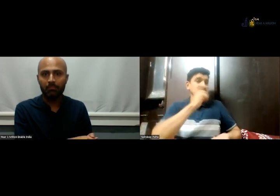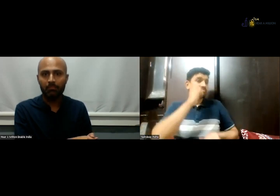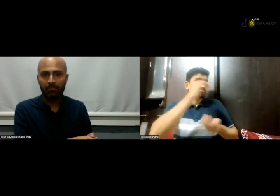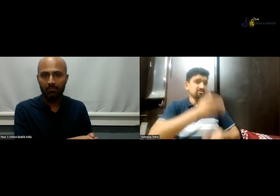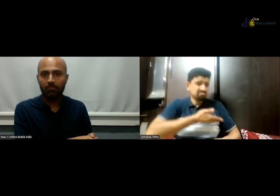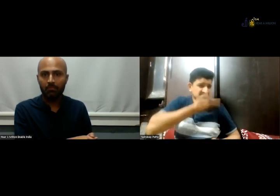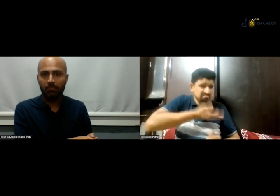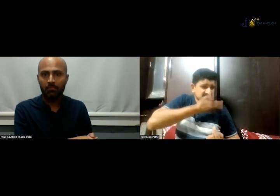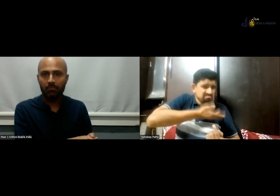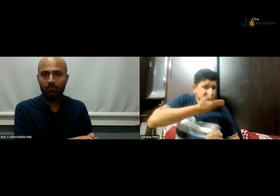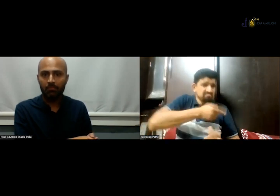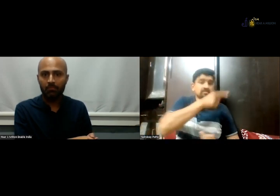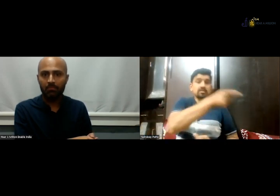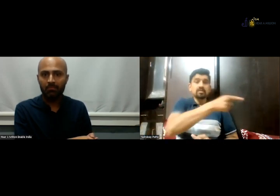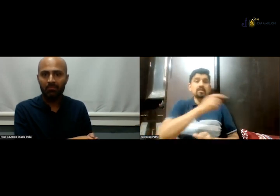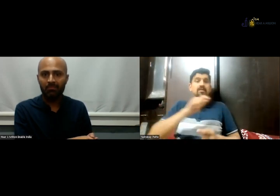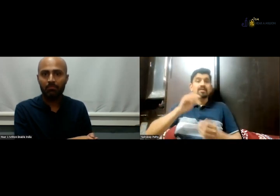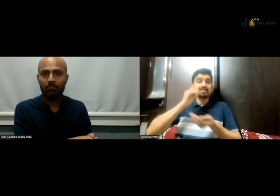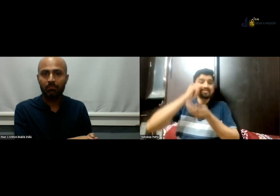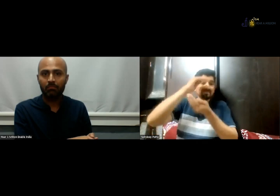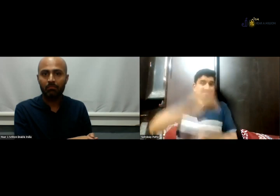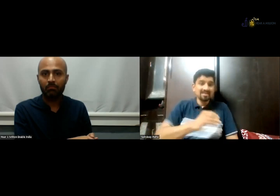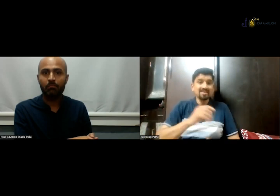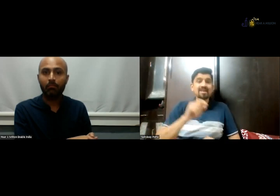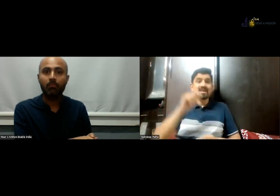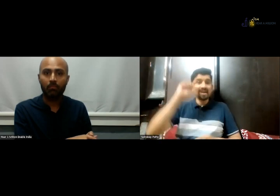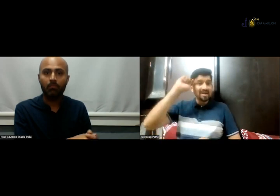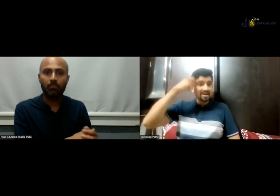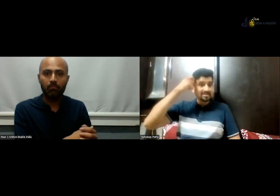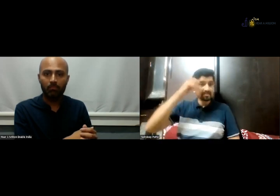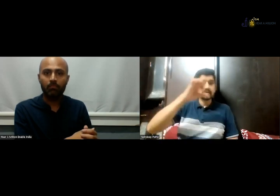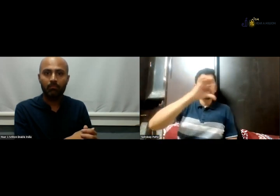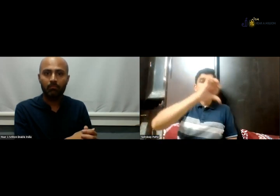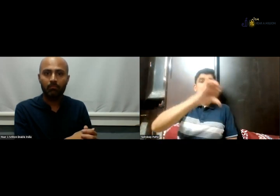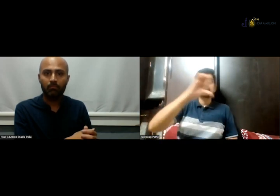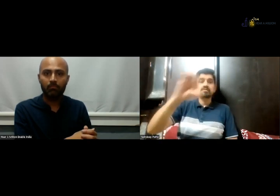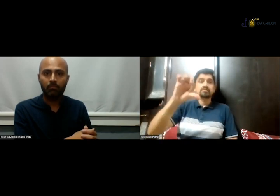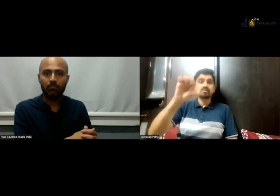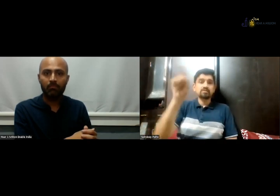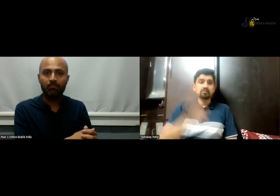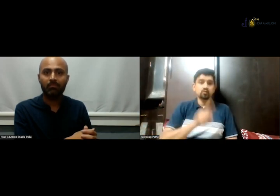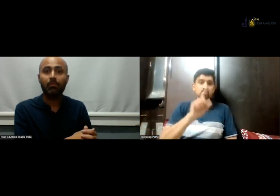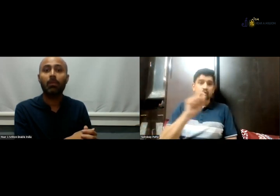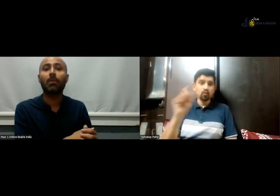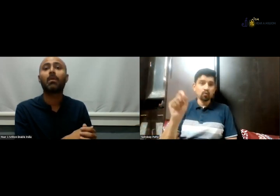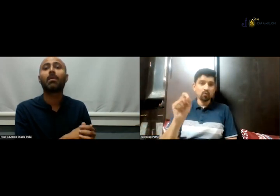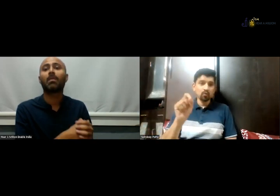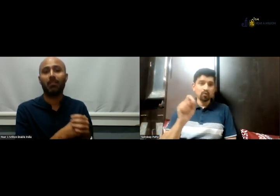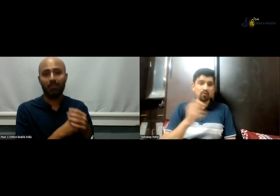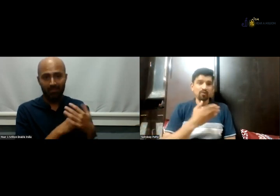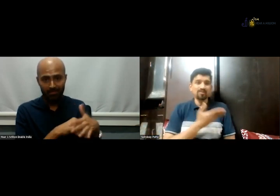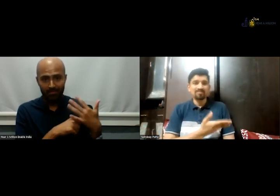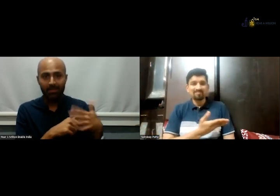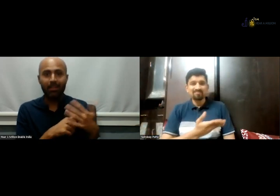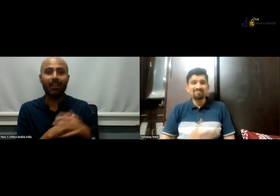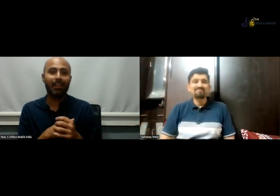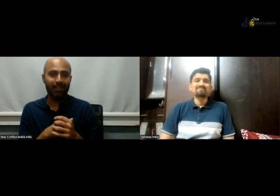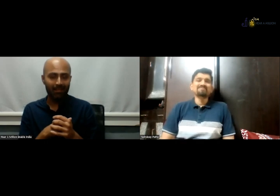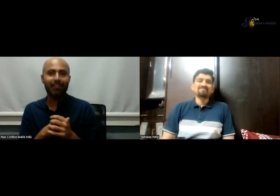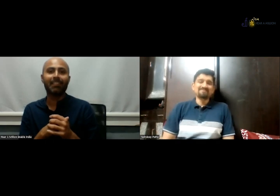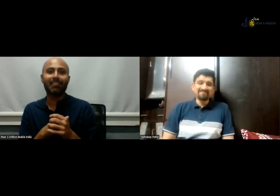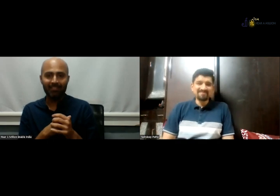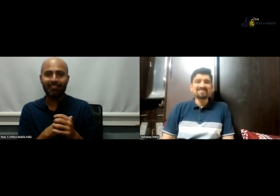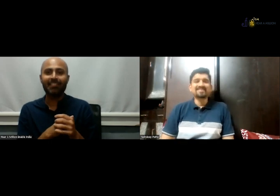English language skills, and she taught my son very well, and my son got 99%